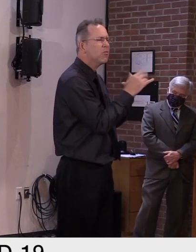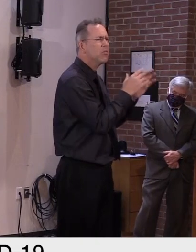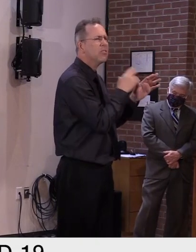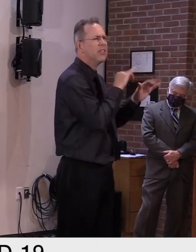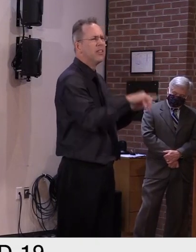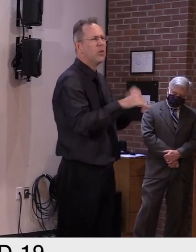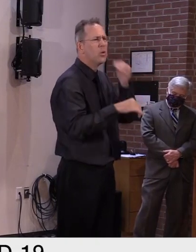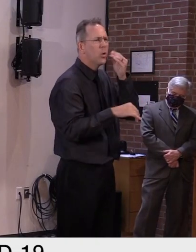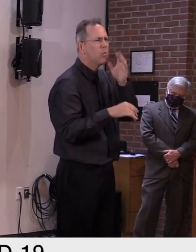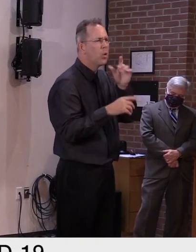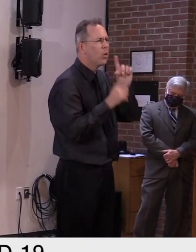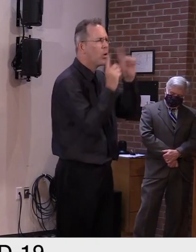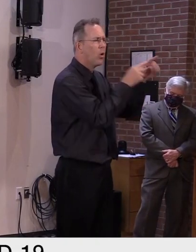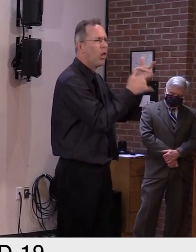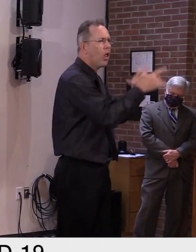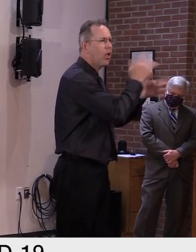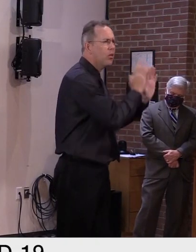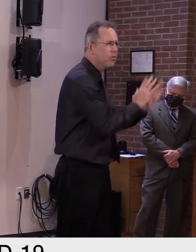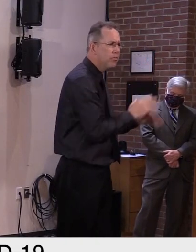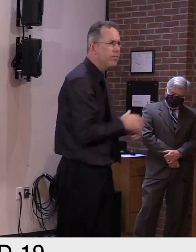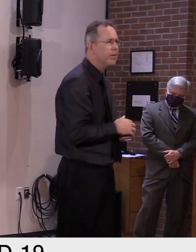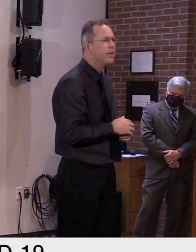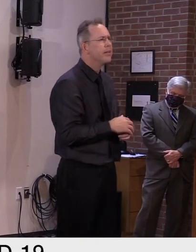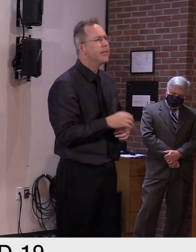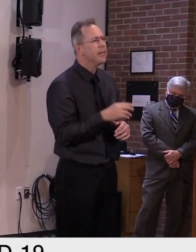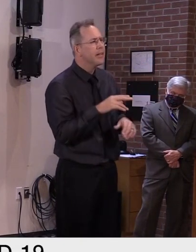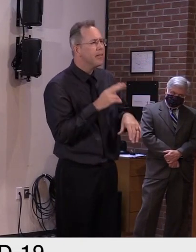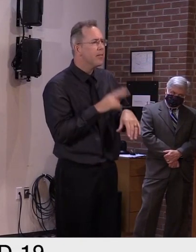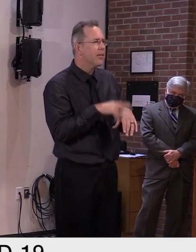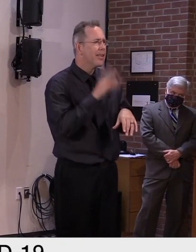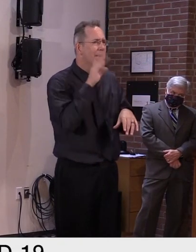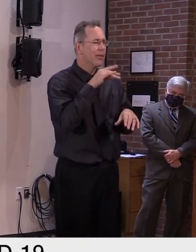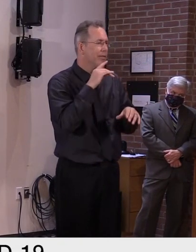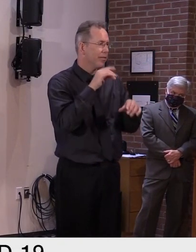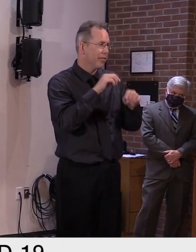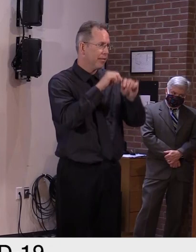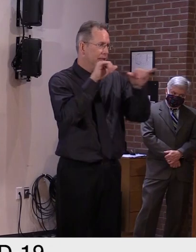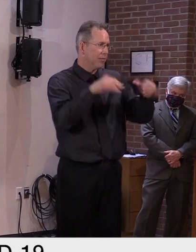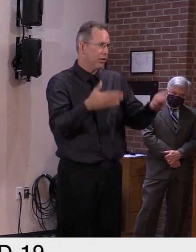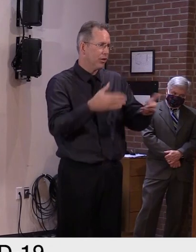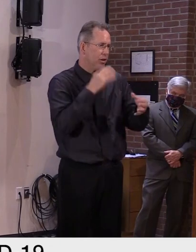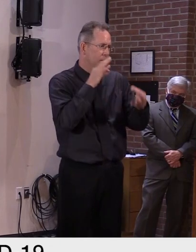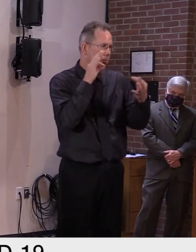there's nothing perfect about the system, but use some common sense, I would say.